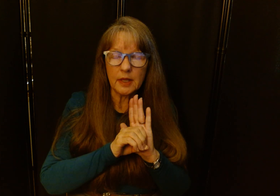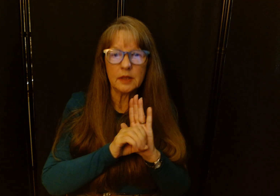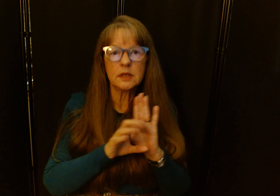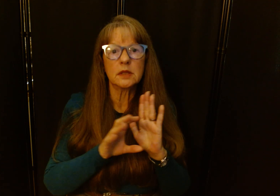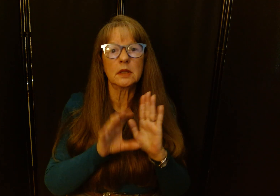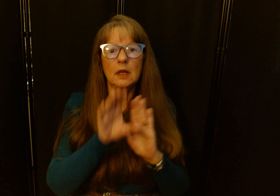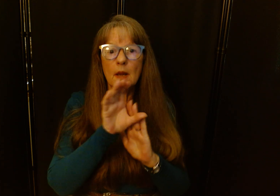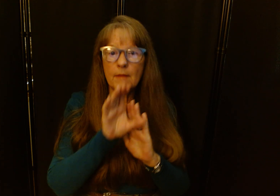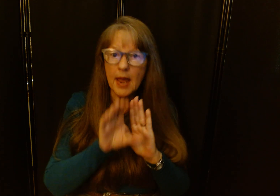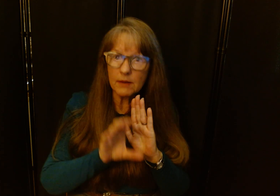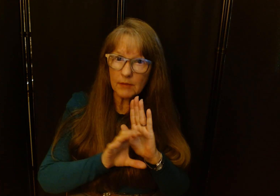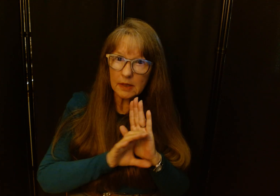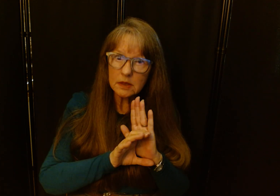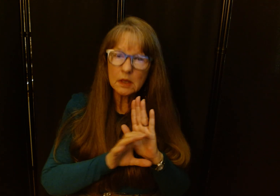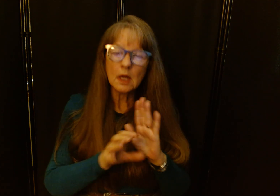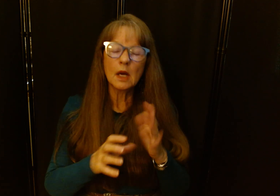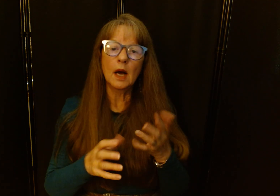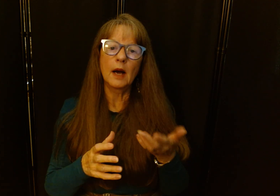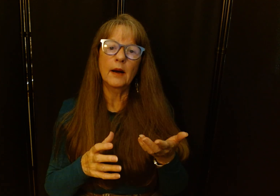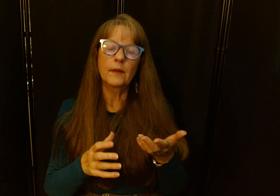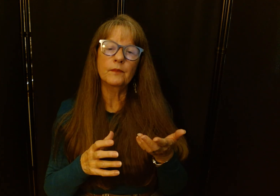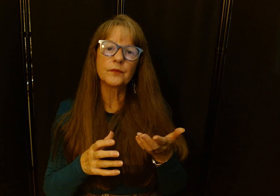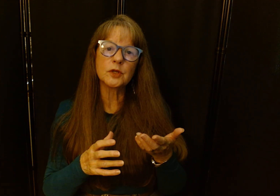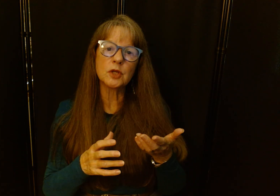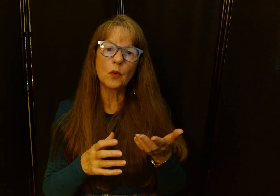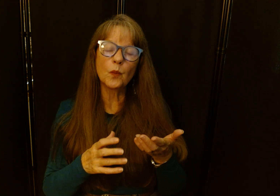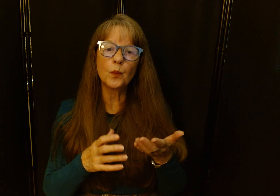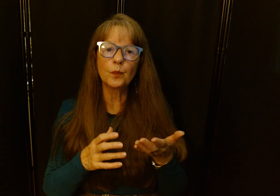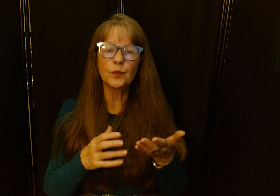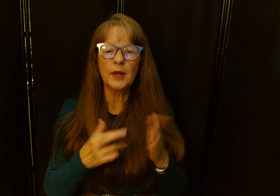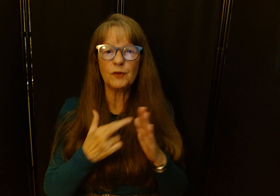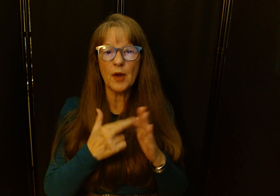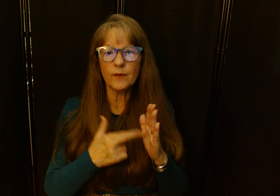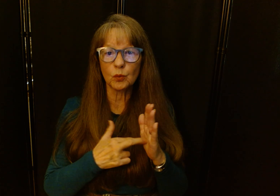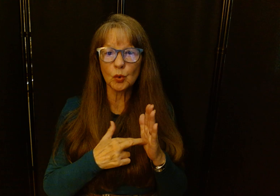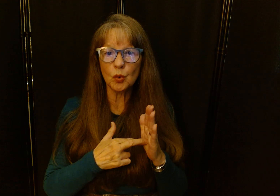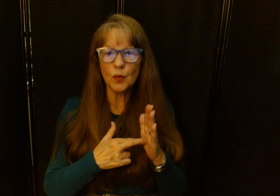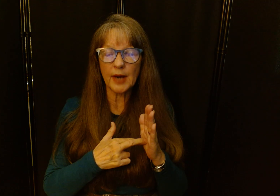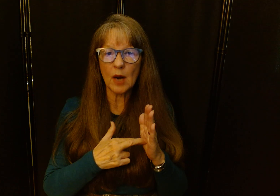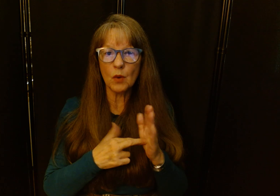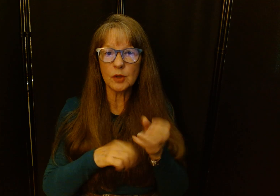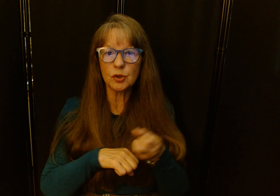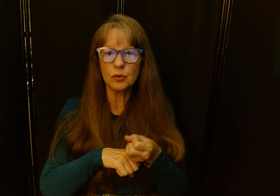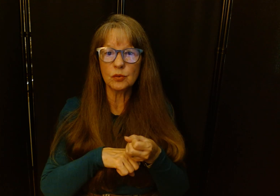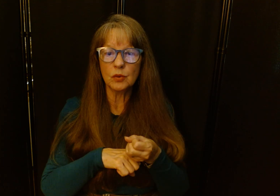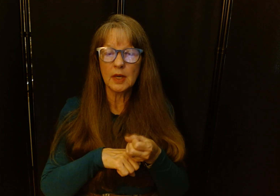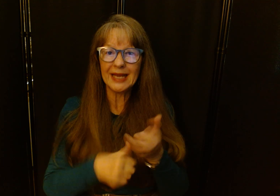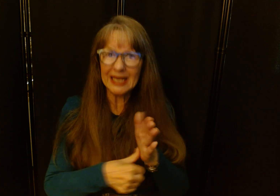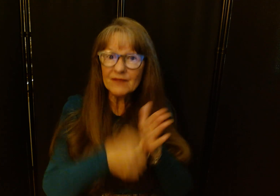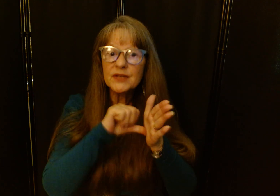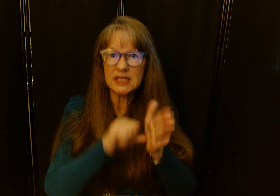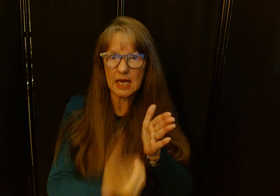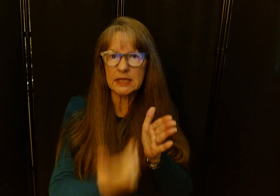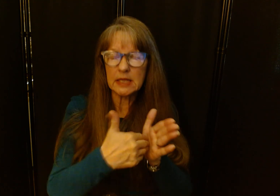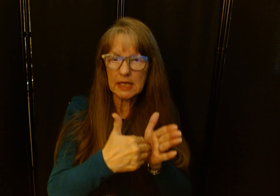ordinance, commandment. So if you have a rule that I want to emphasize again, I